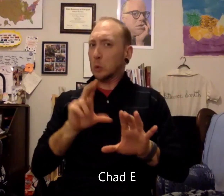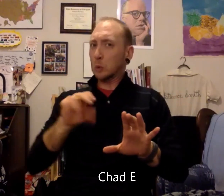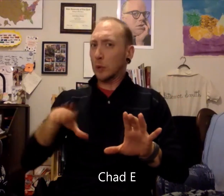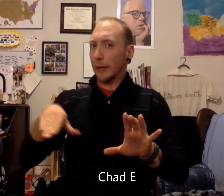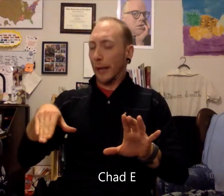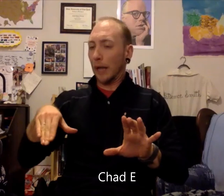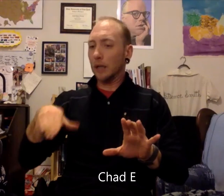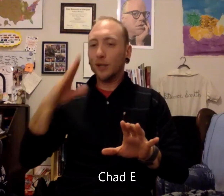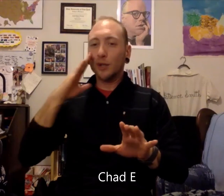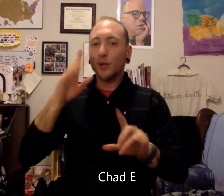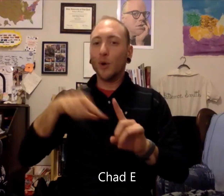just got,